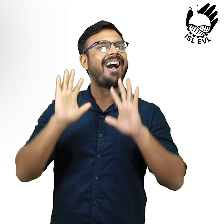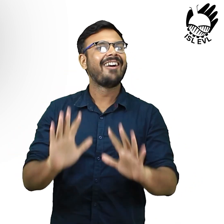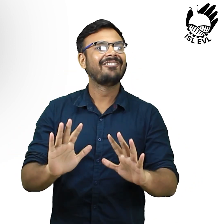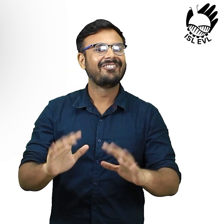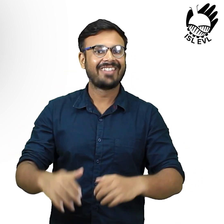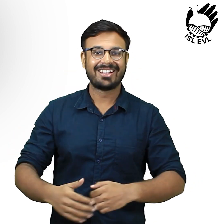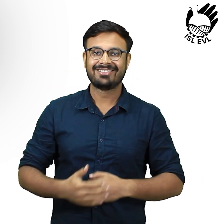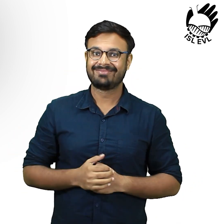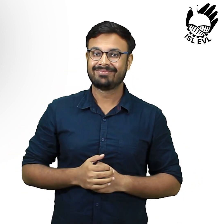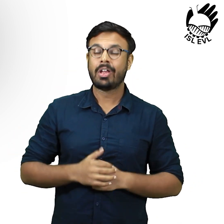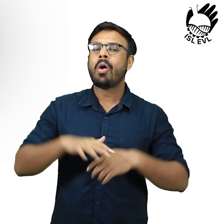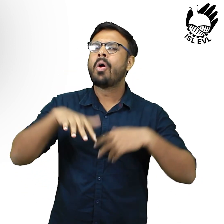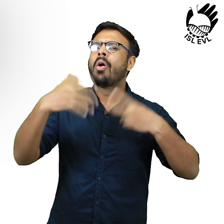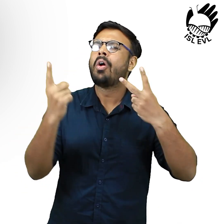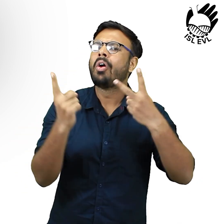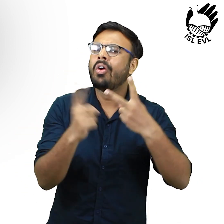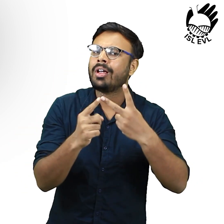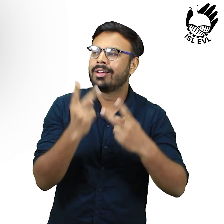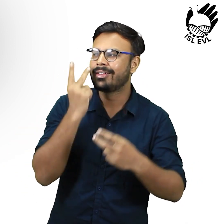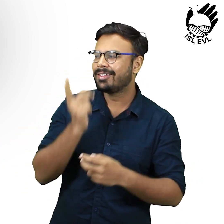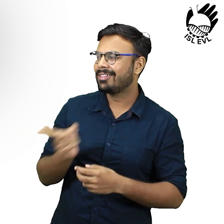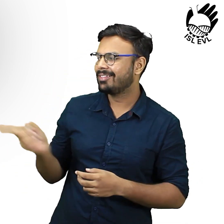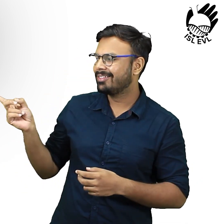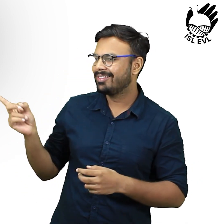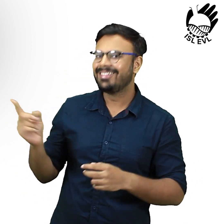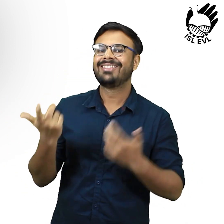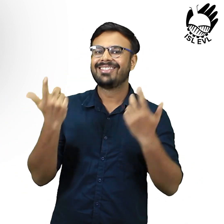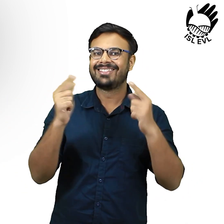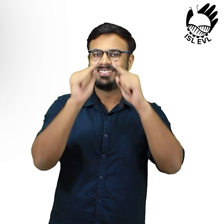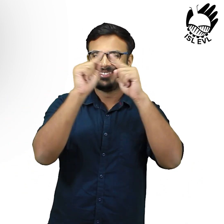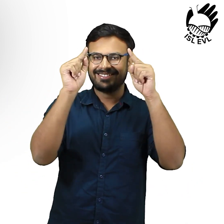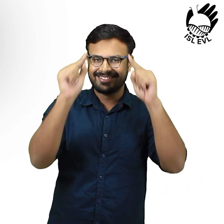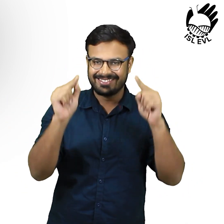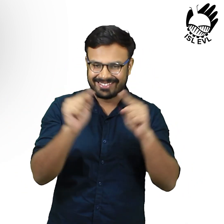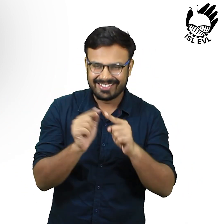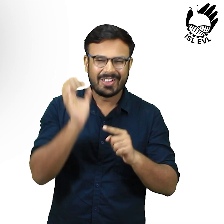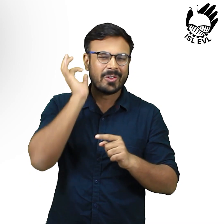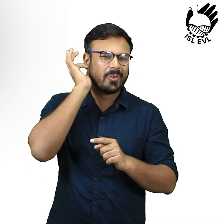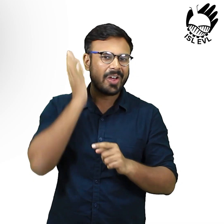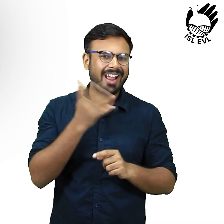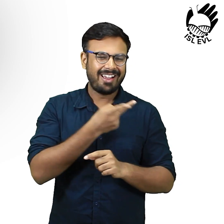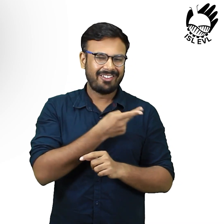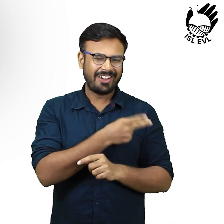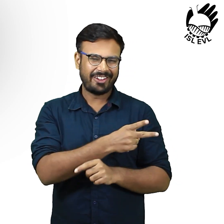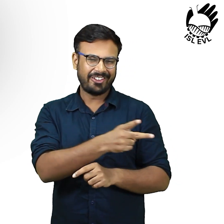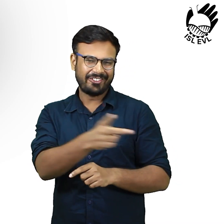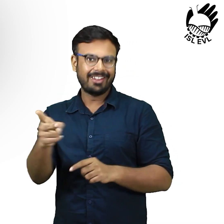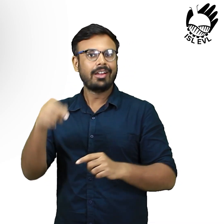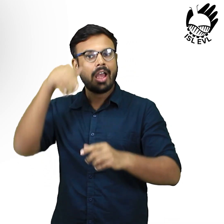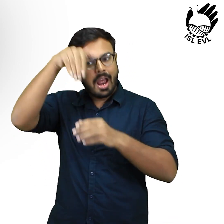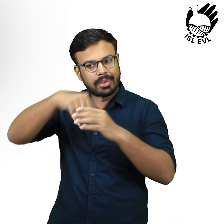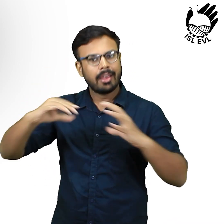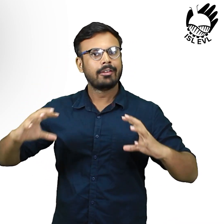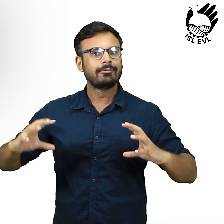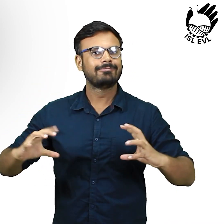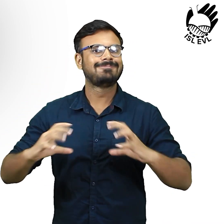Crystals are all around us in everyday life. They range from common and inexpensive items such as